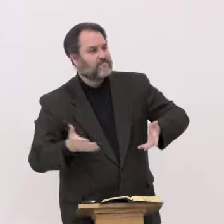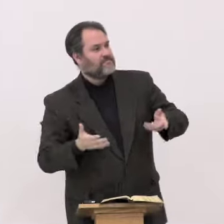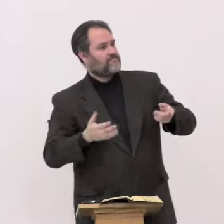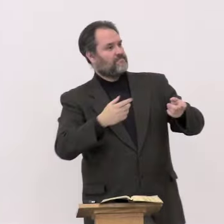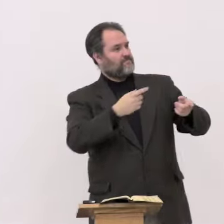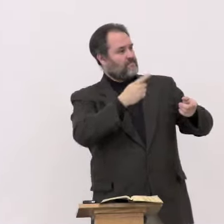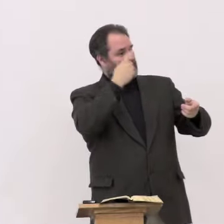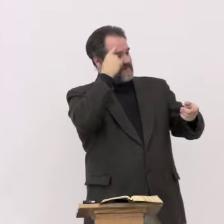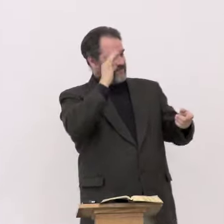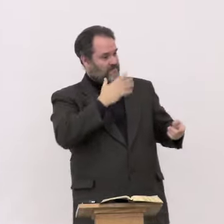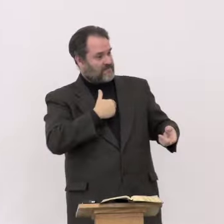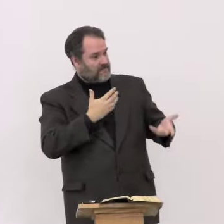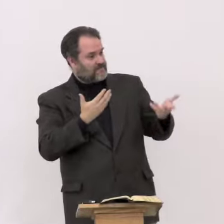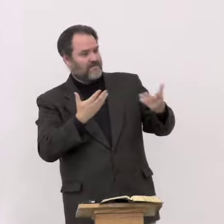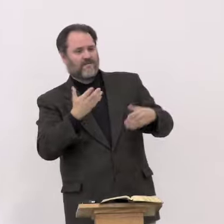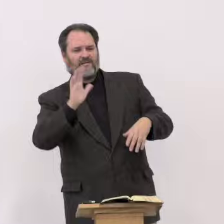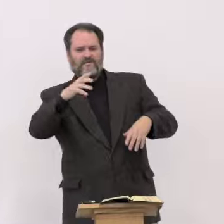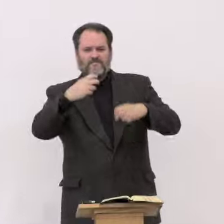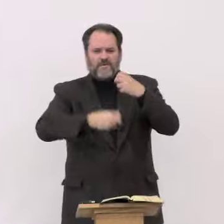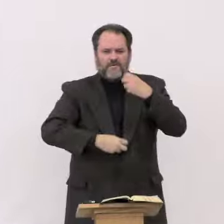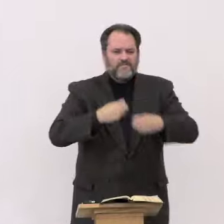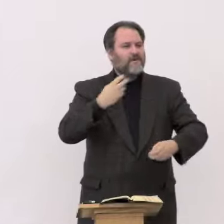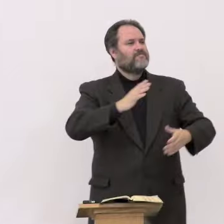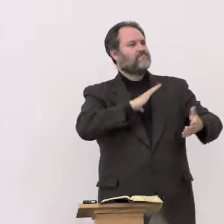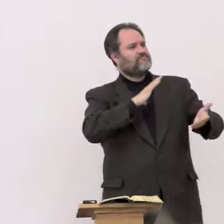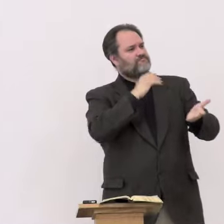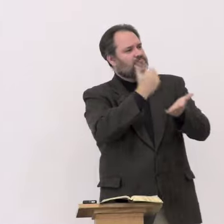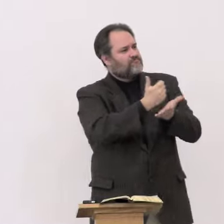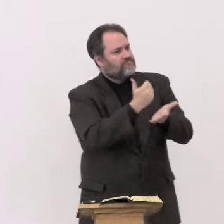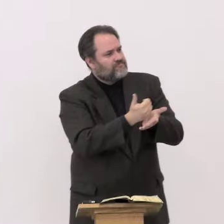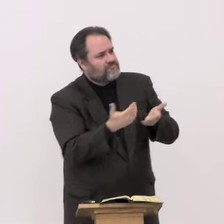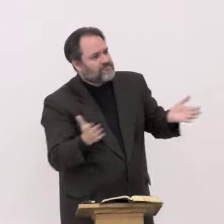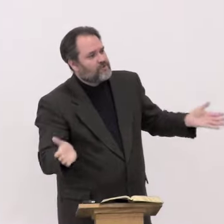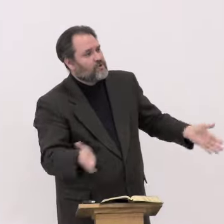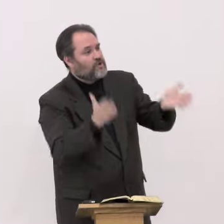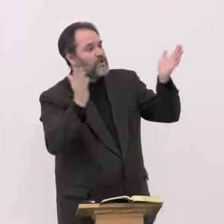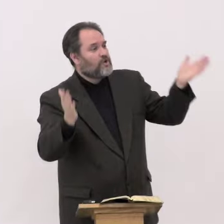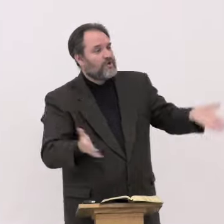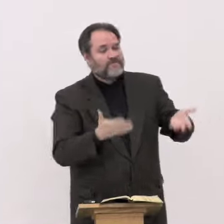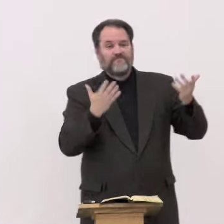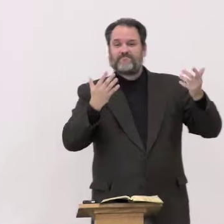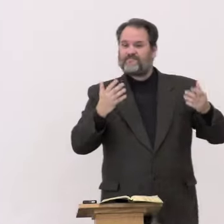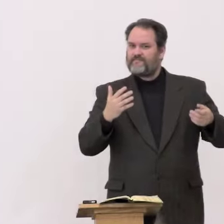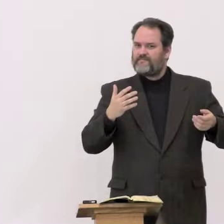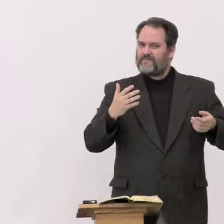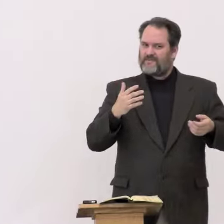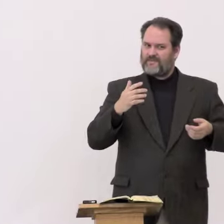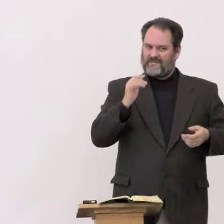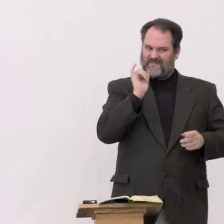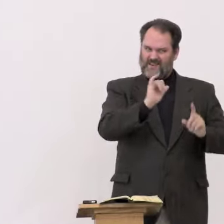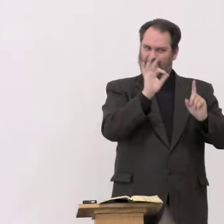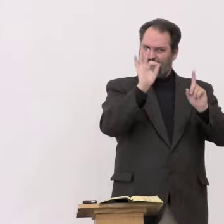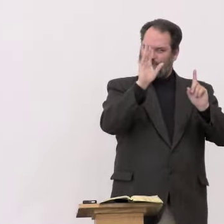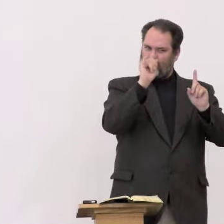it's interesting to look at other people, and some people can, it's great when people